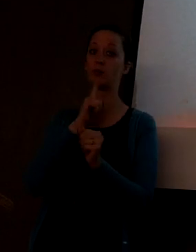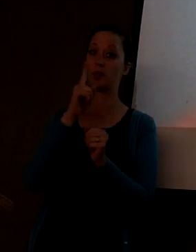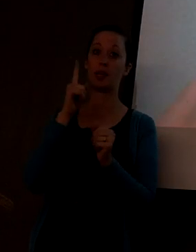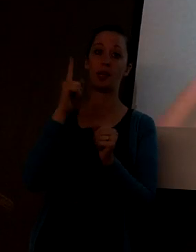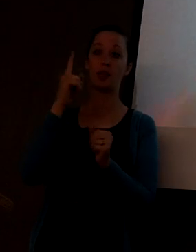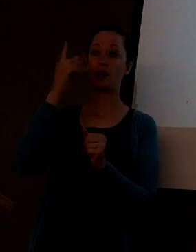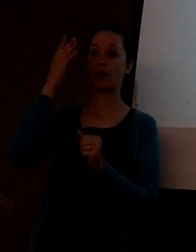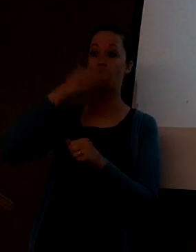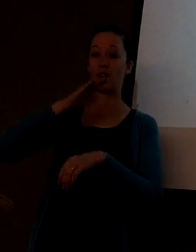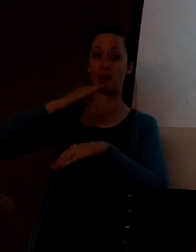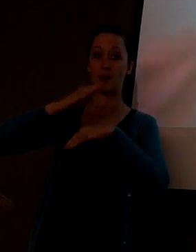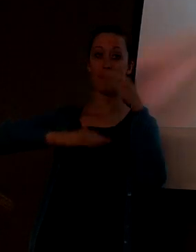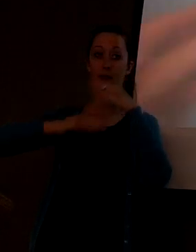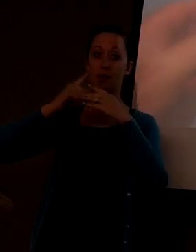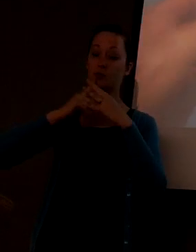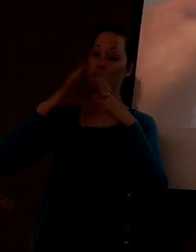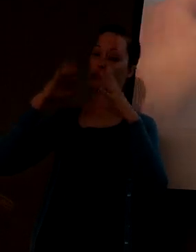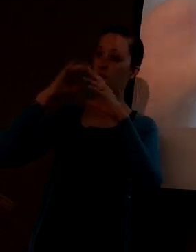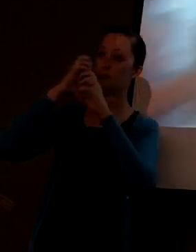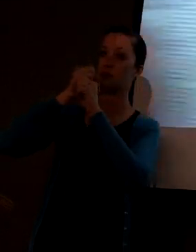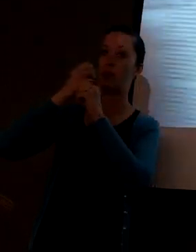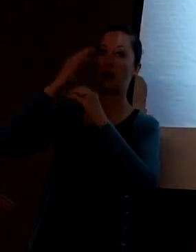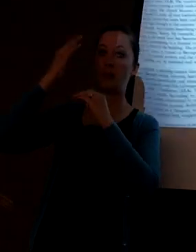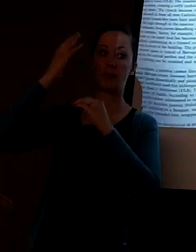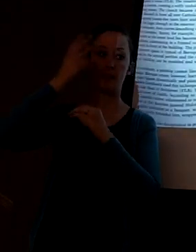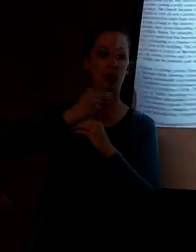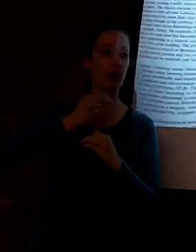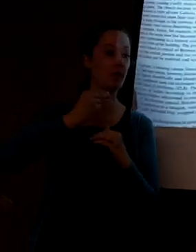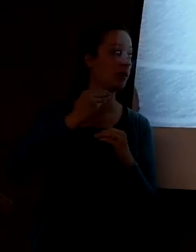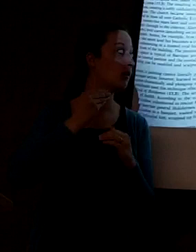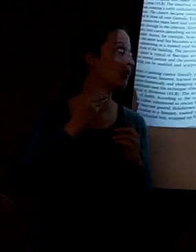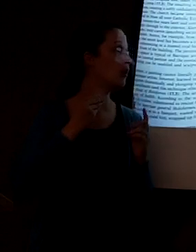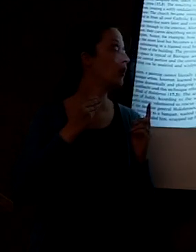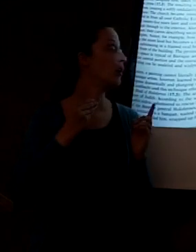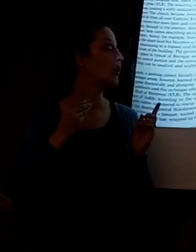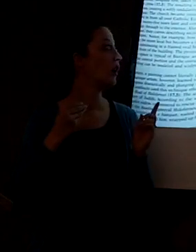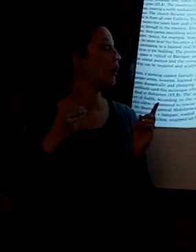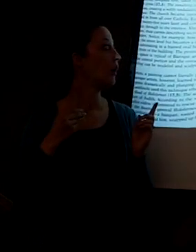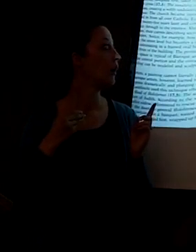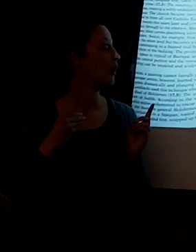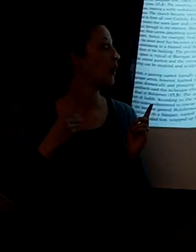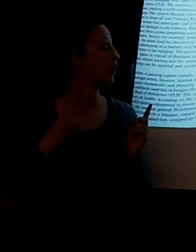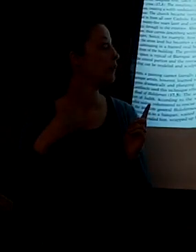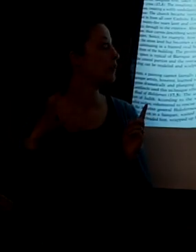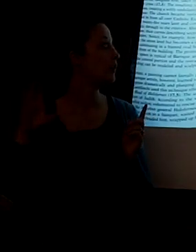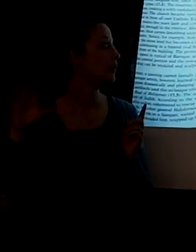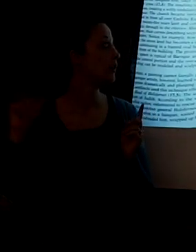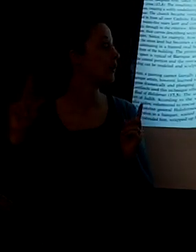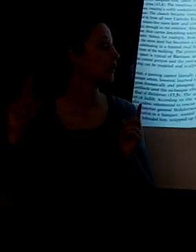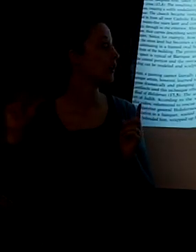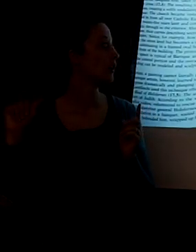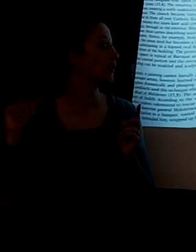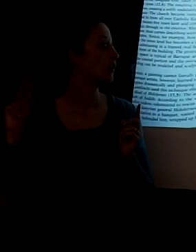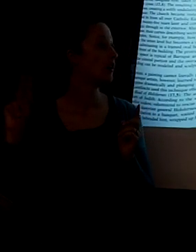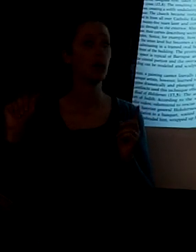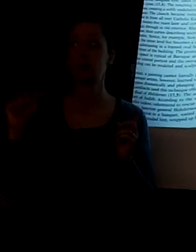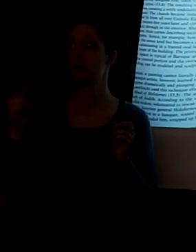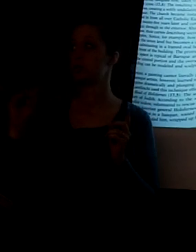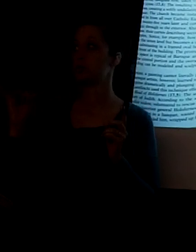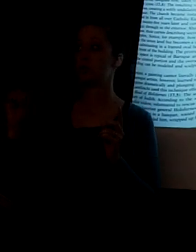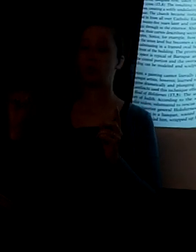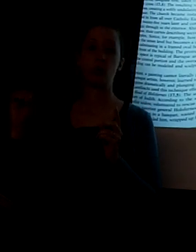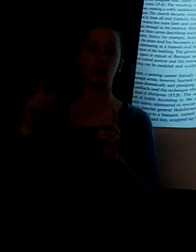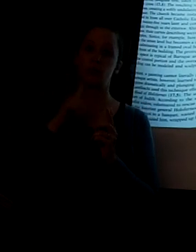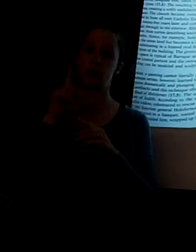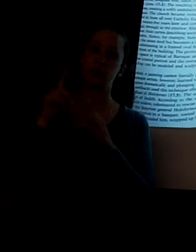these buildings to make them work. Then you have artists like Caravaggio, who is going to have a tremendous